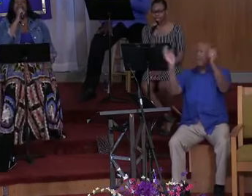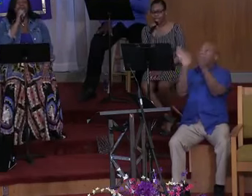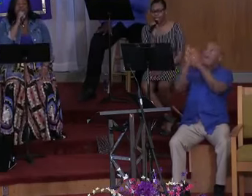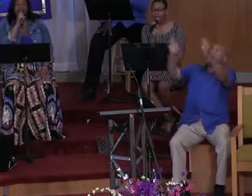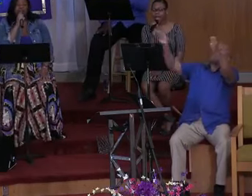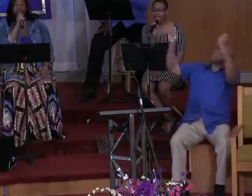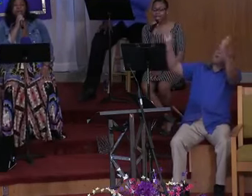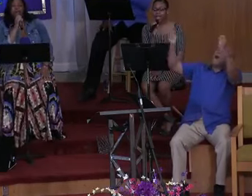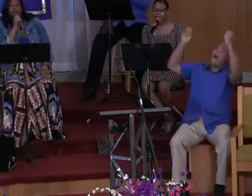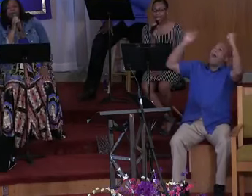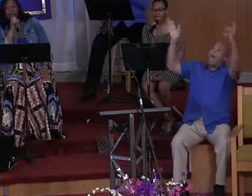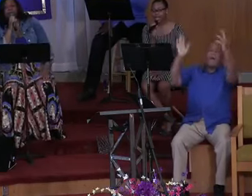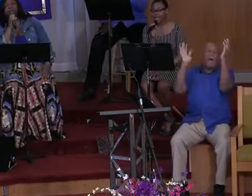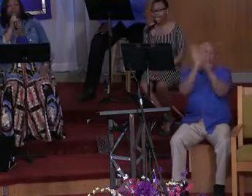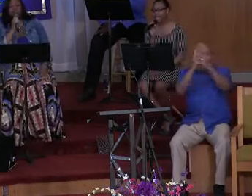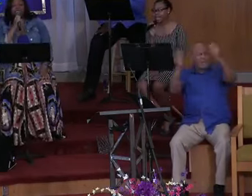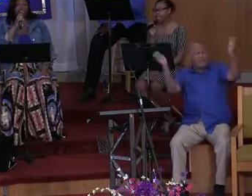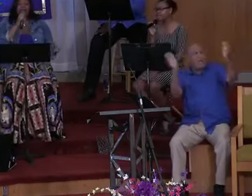hallelujah.